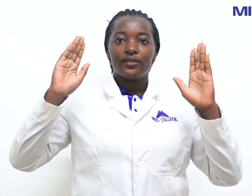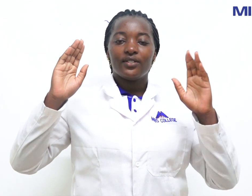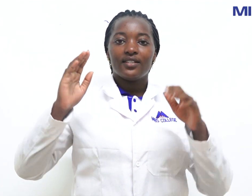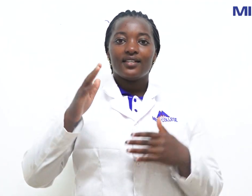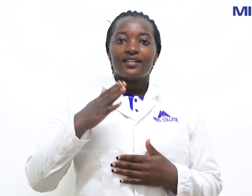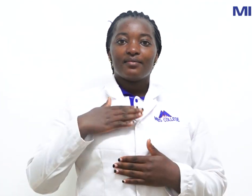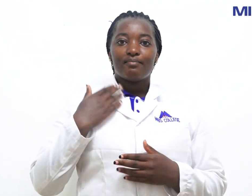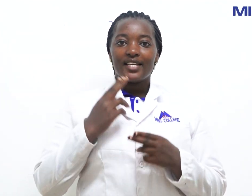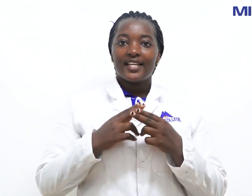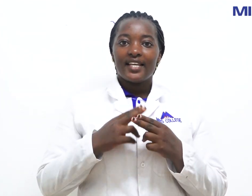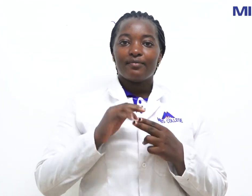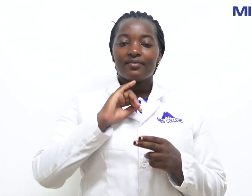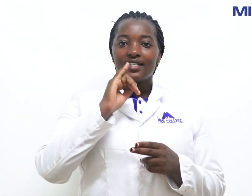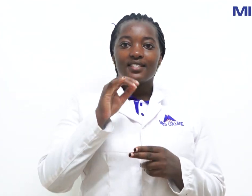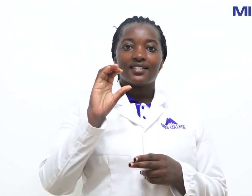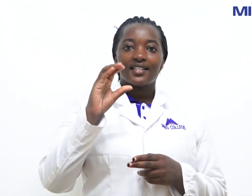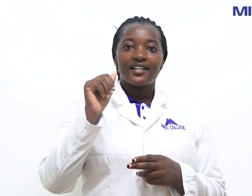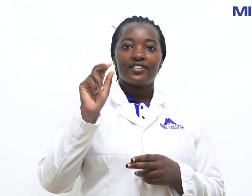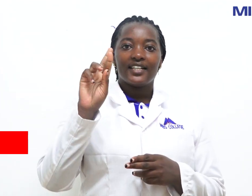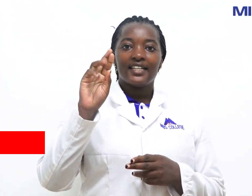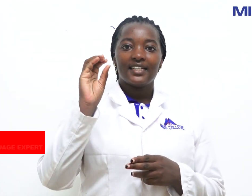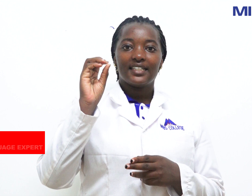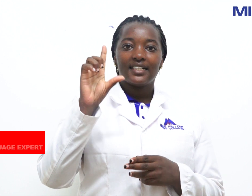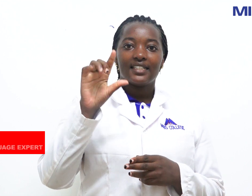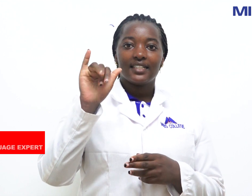Hello. My name is Caroline,